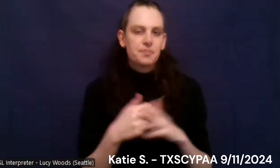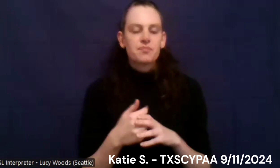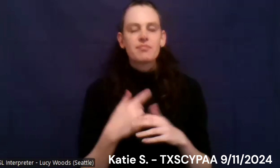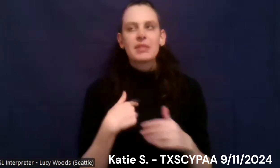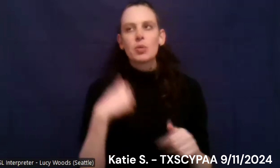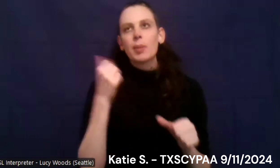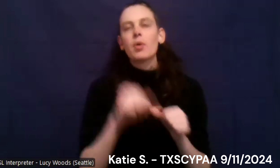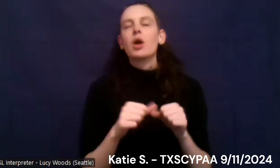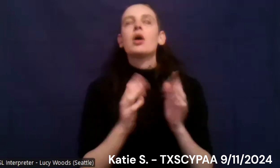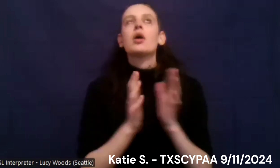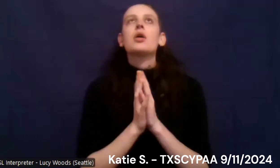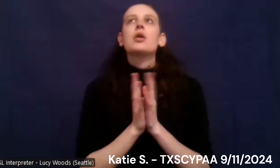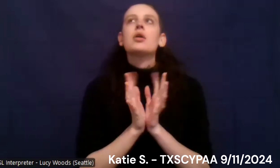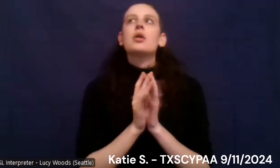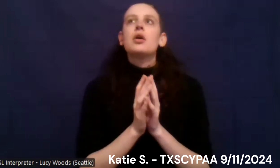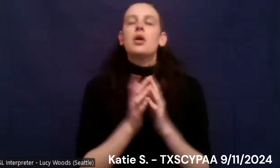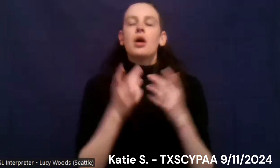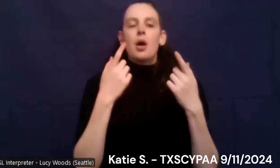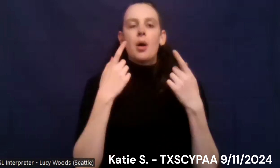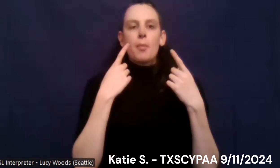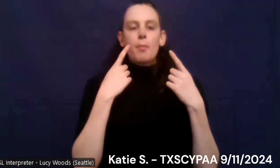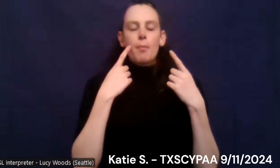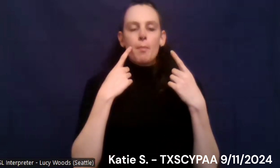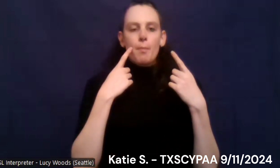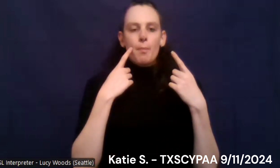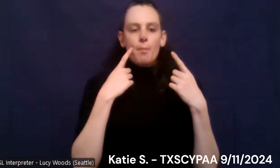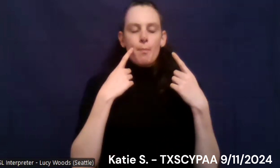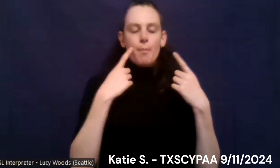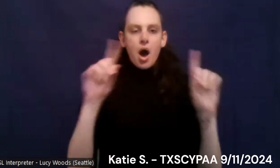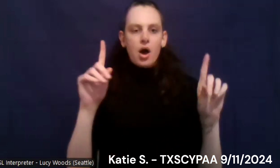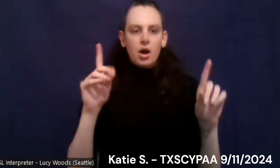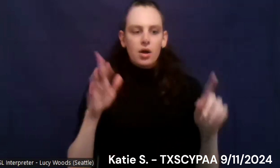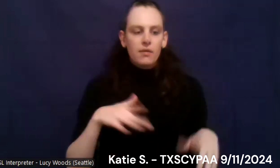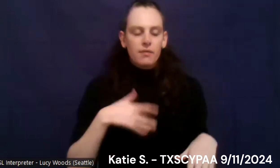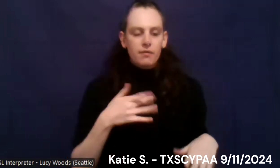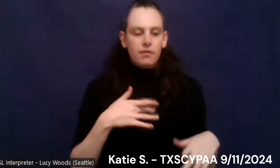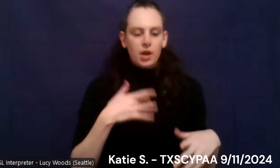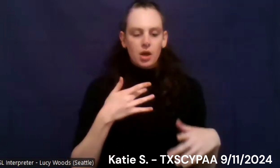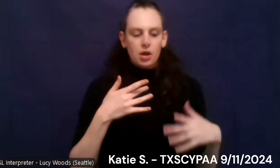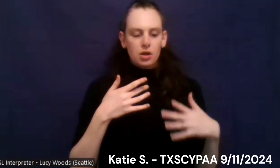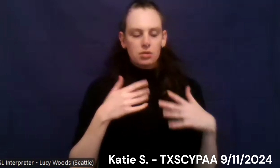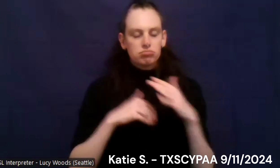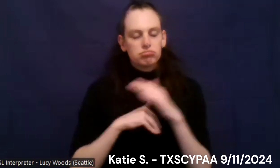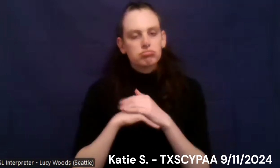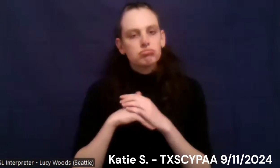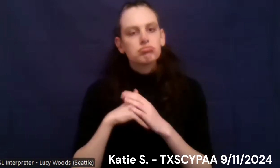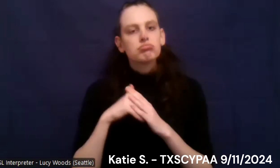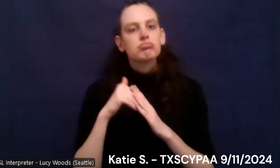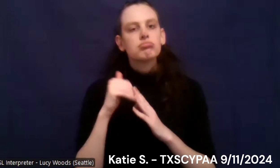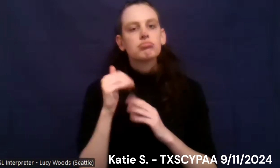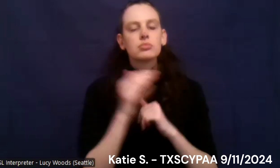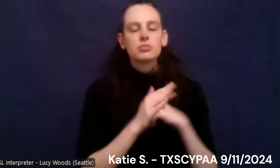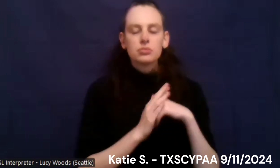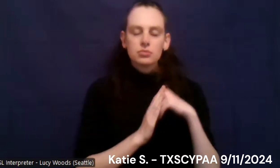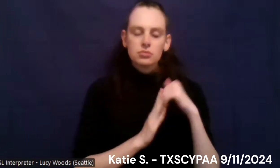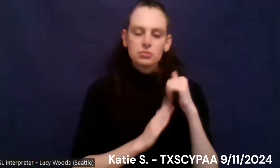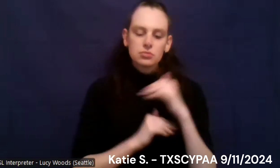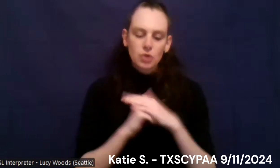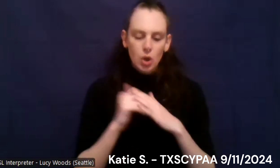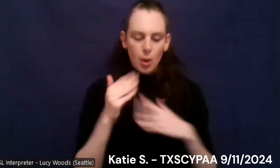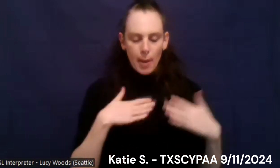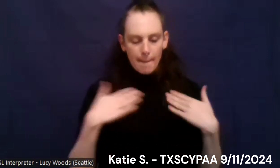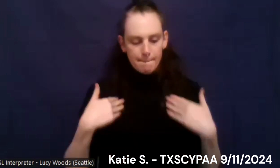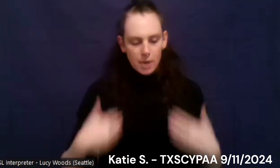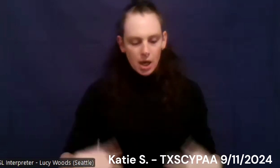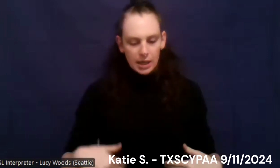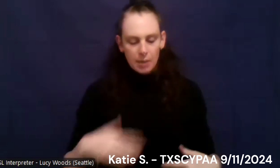finally feeling almost at home in my skin for the first time. My mind wasn't